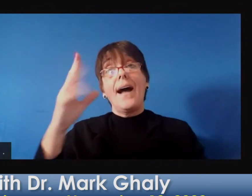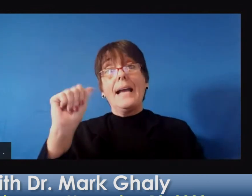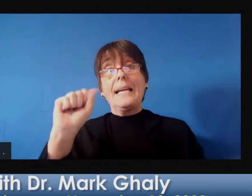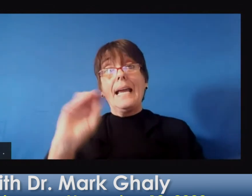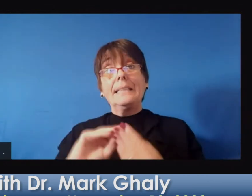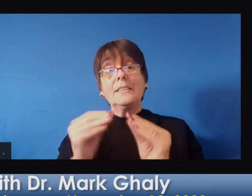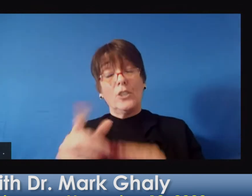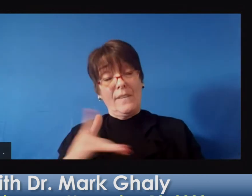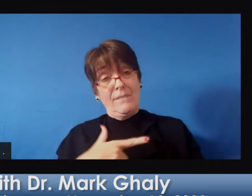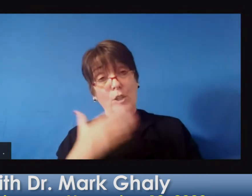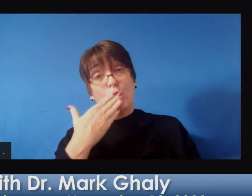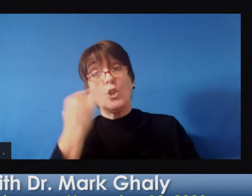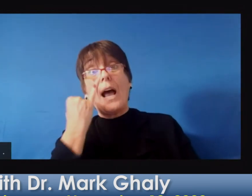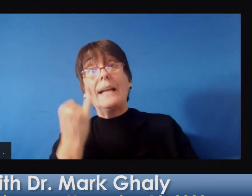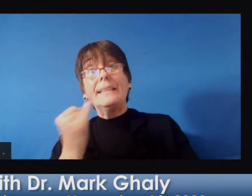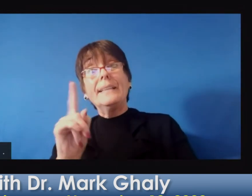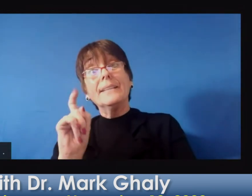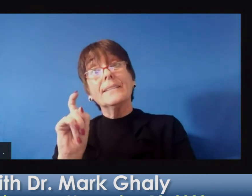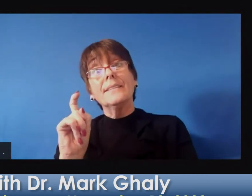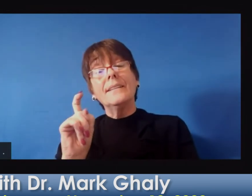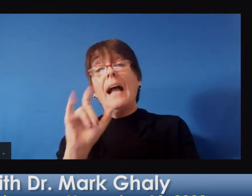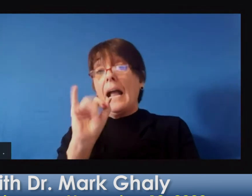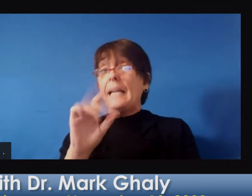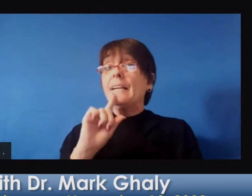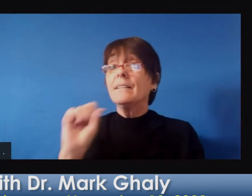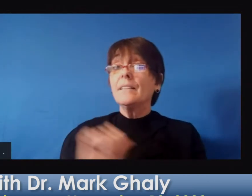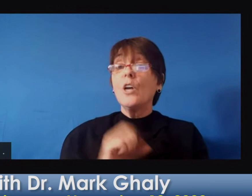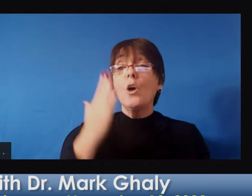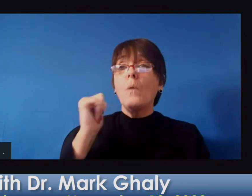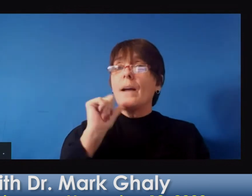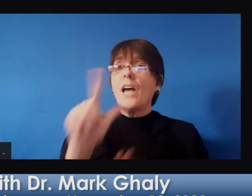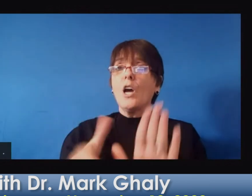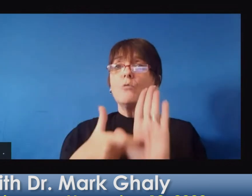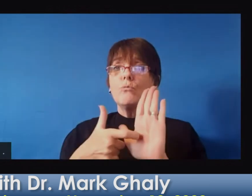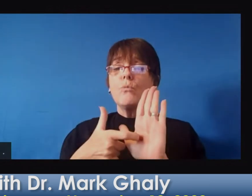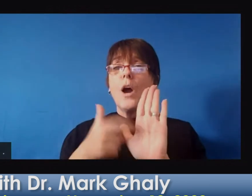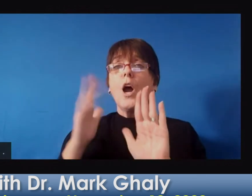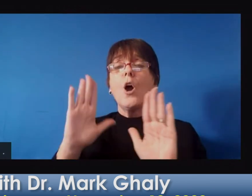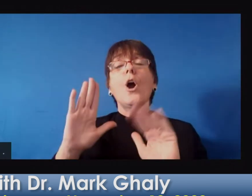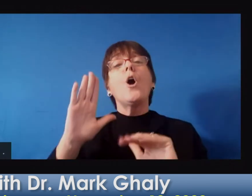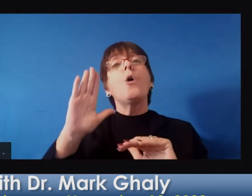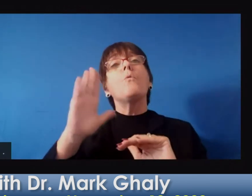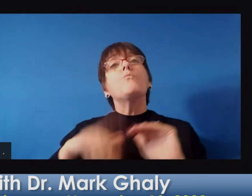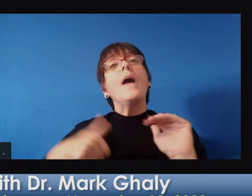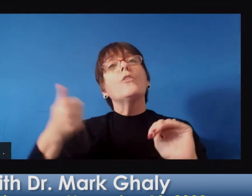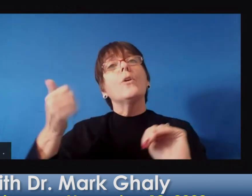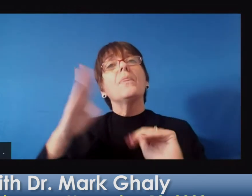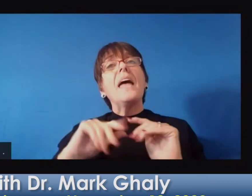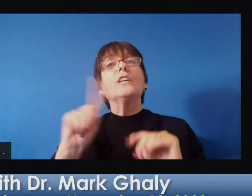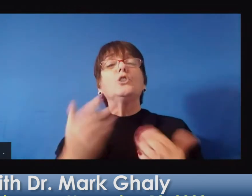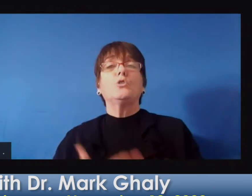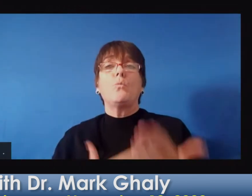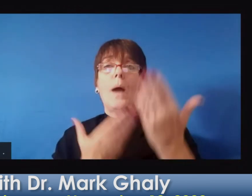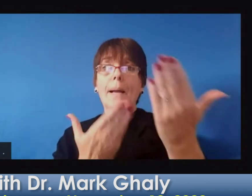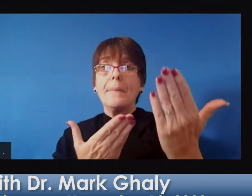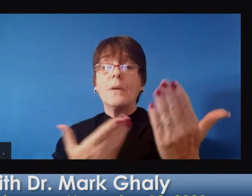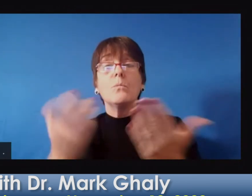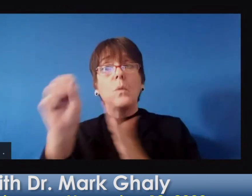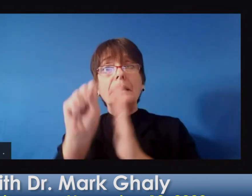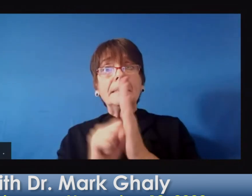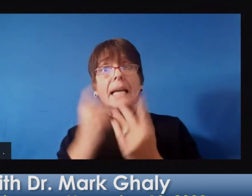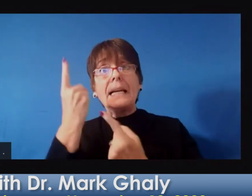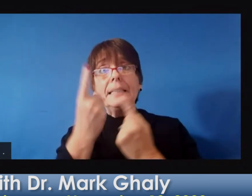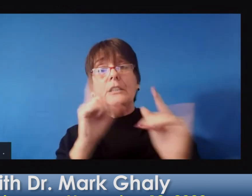think these are good ideas? And if they are, why not require it rather than simply recommend it? And might the state consider something